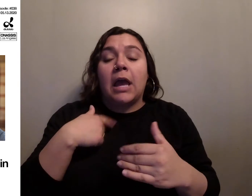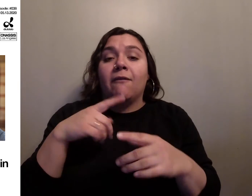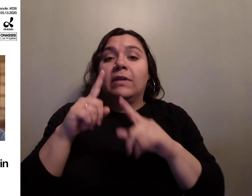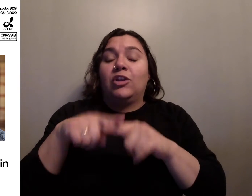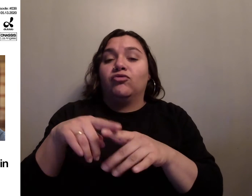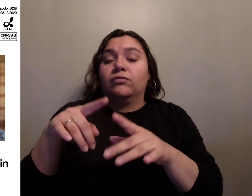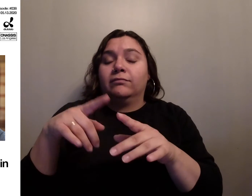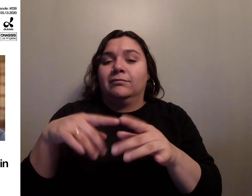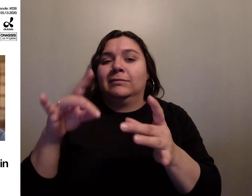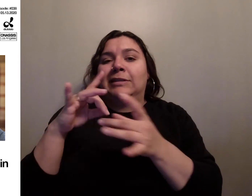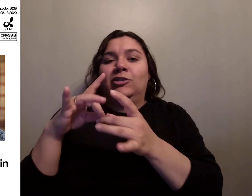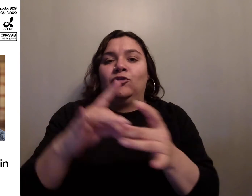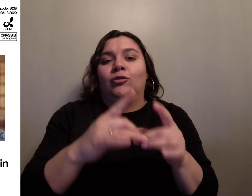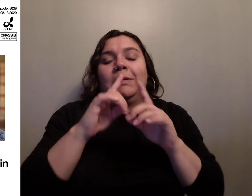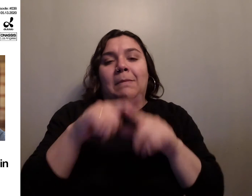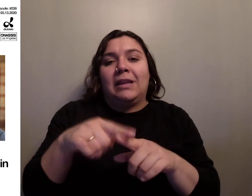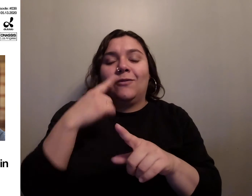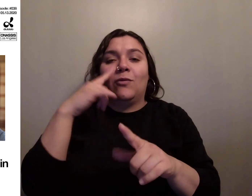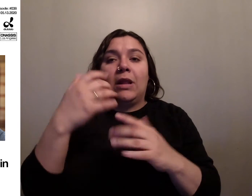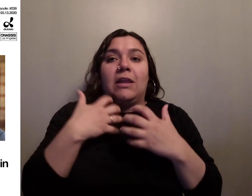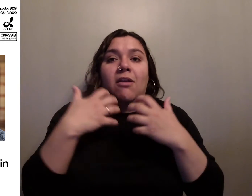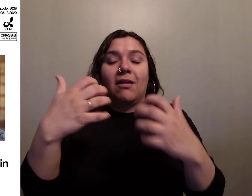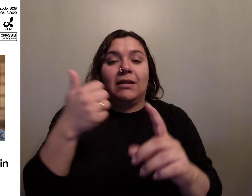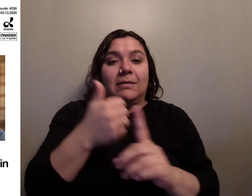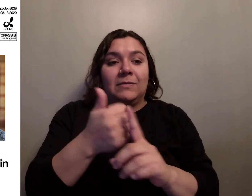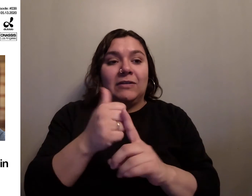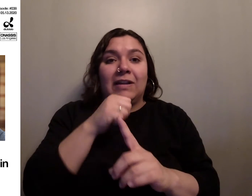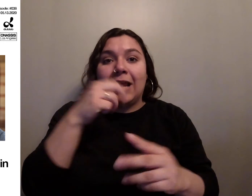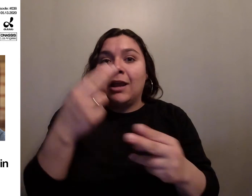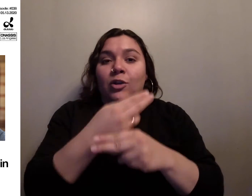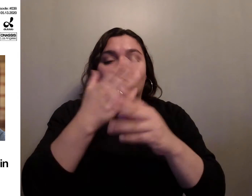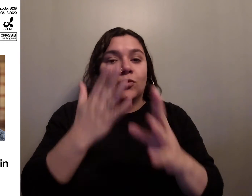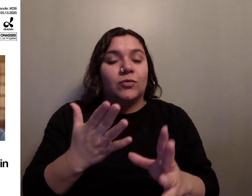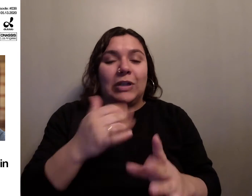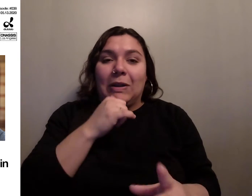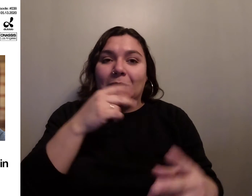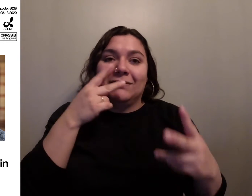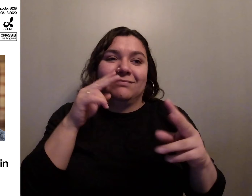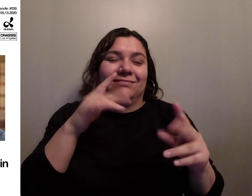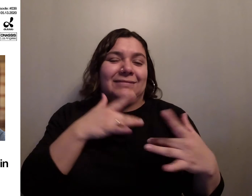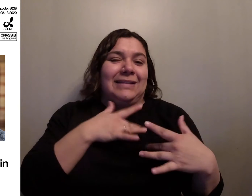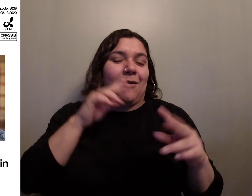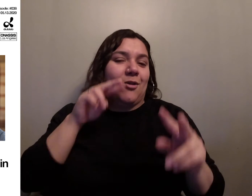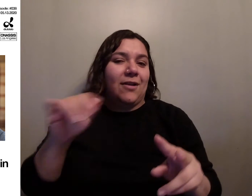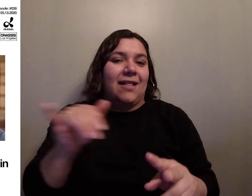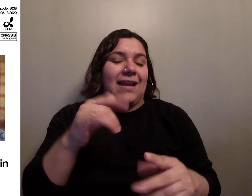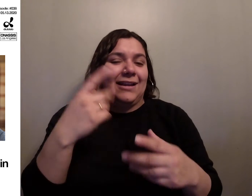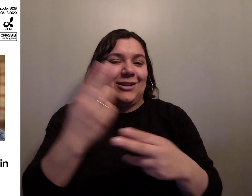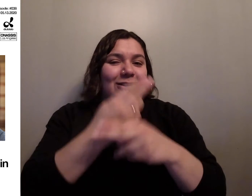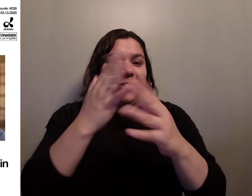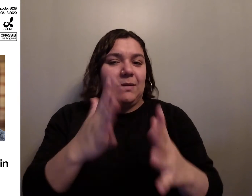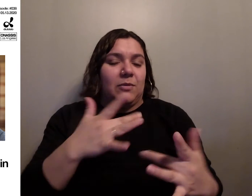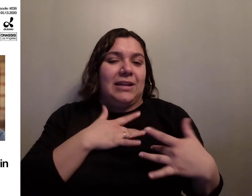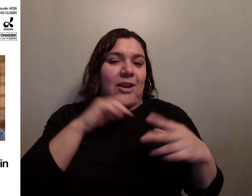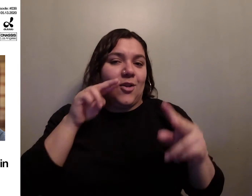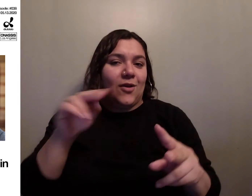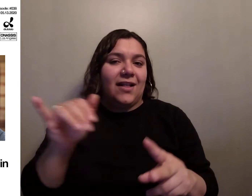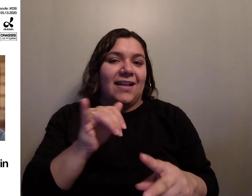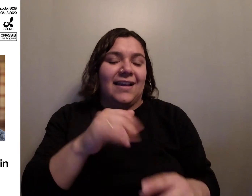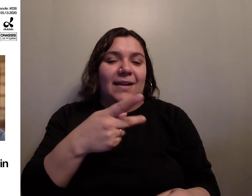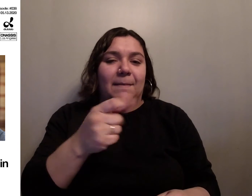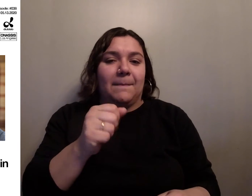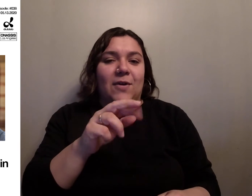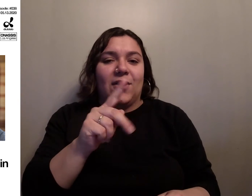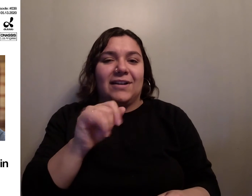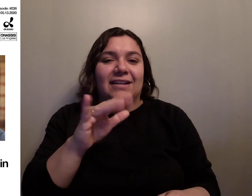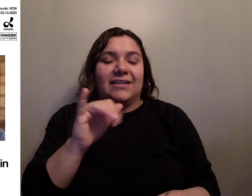important. And there is an interdependence between the audience, who are not consumers. We don't look at them as